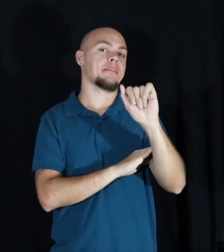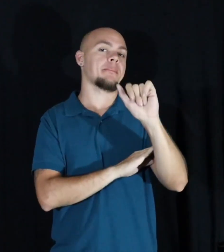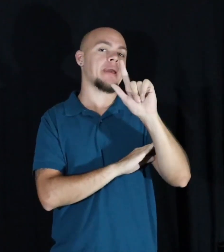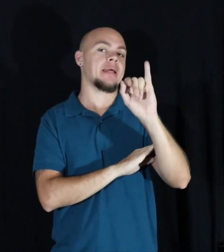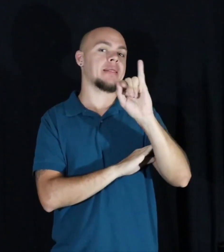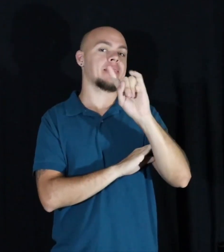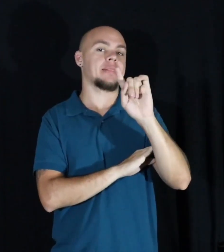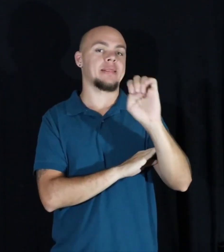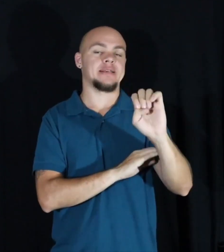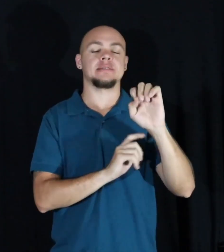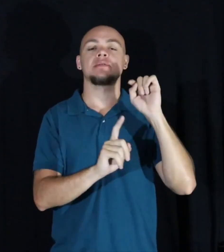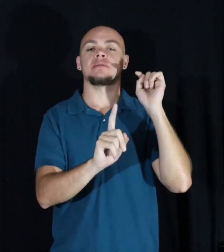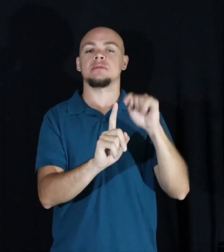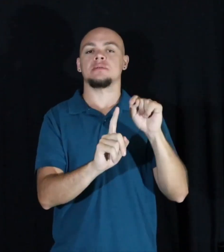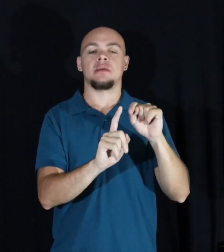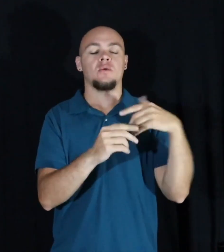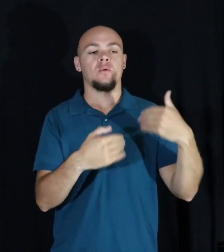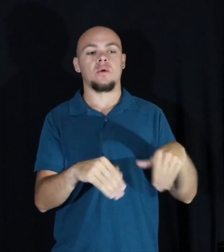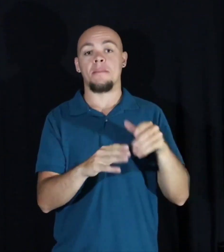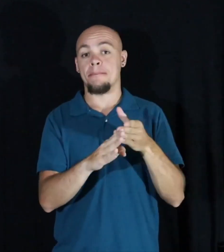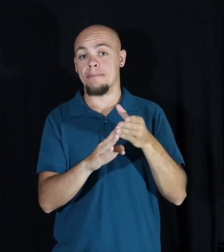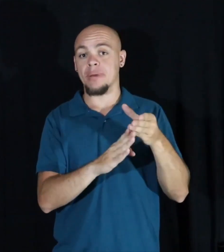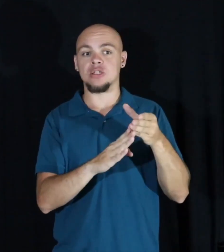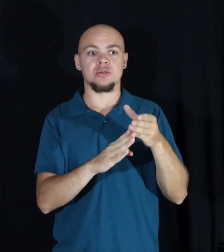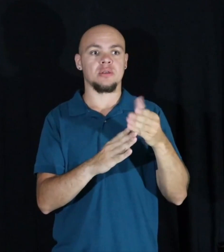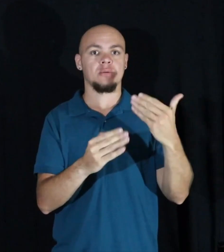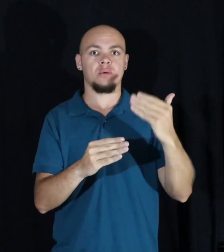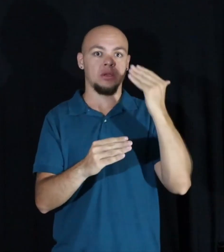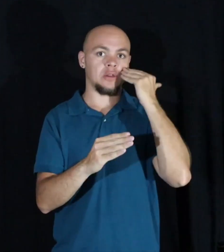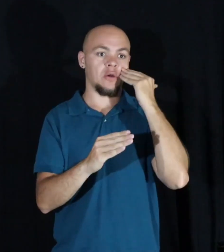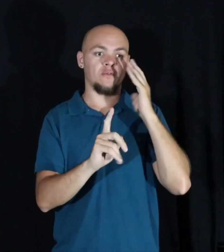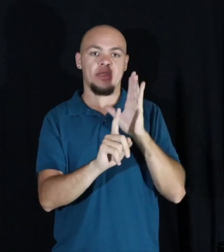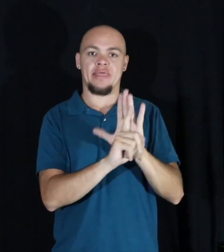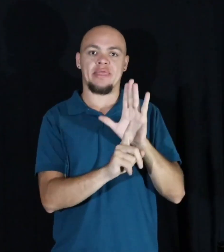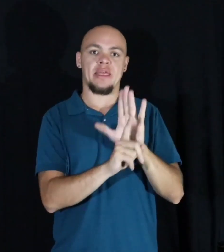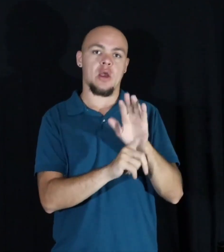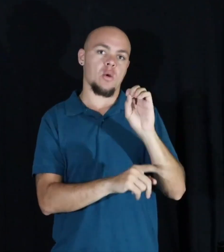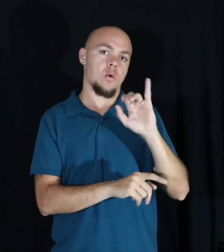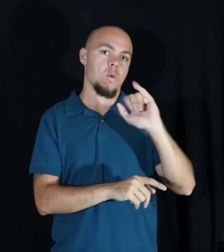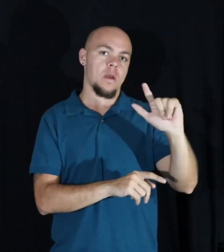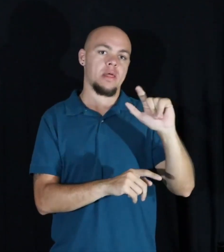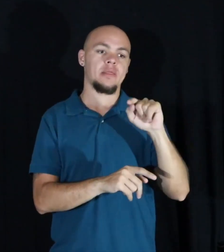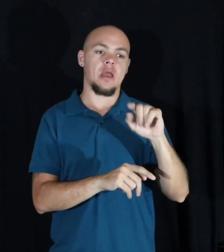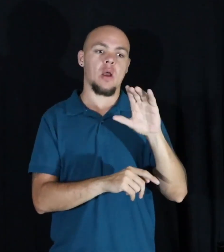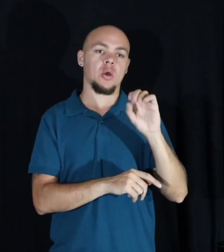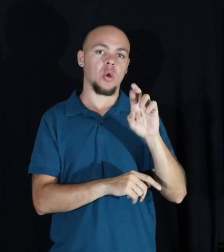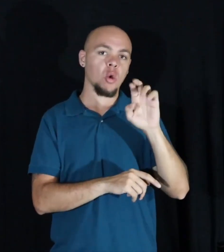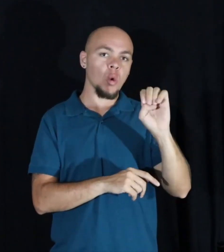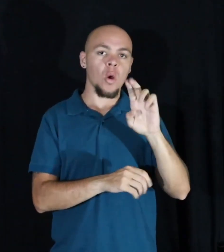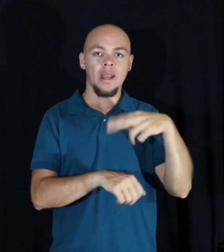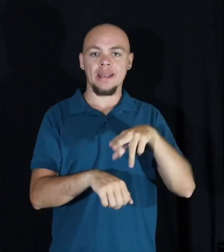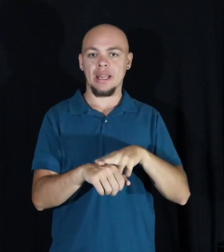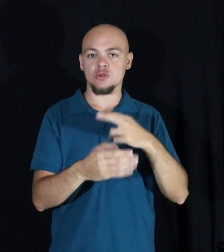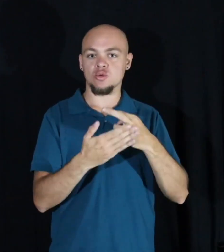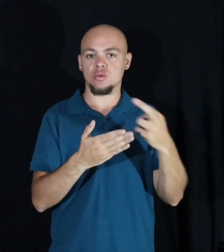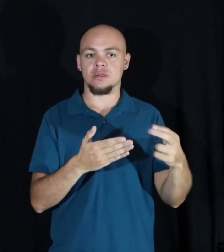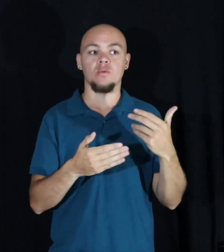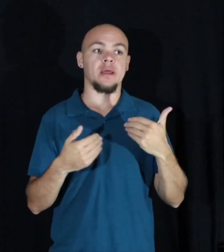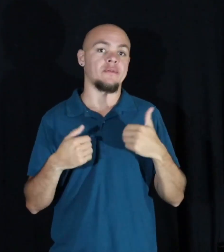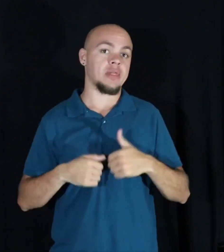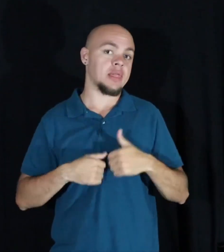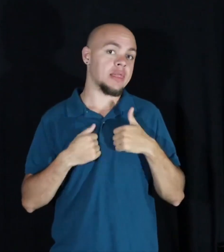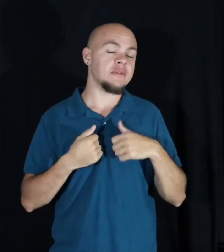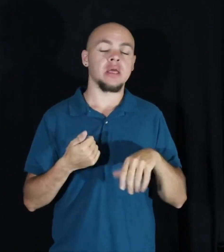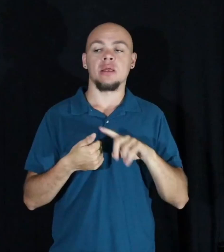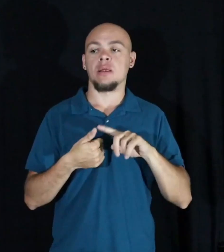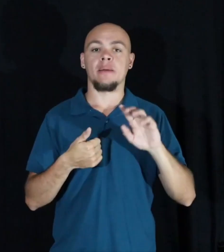Nigeria. And that is like one of the major things that Nigeria is even known for and one of our core natural resources. We have other things such as other